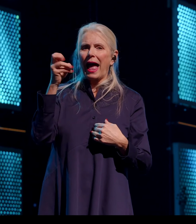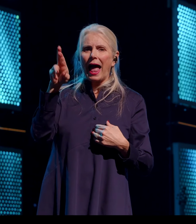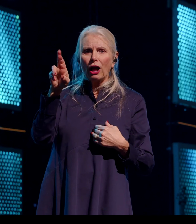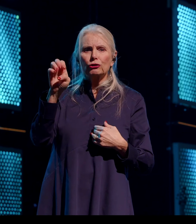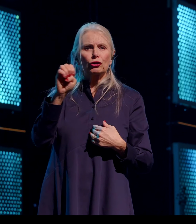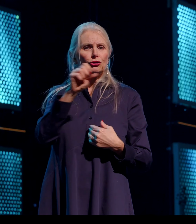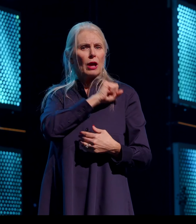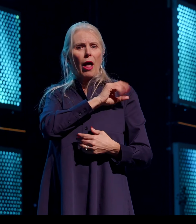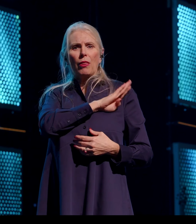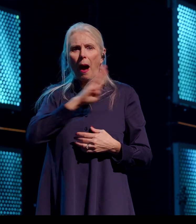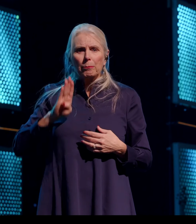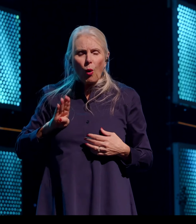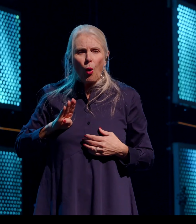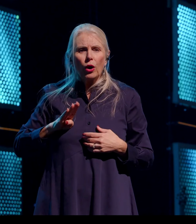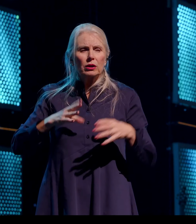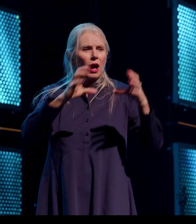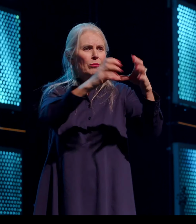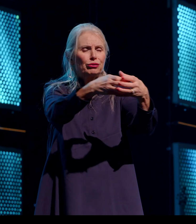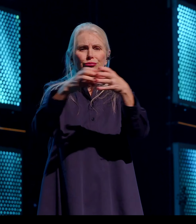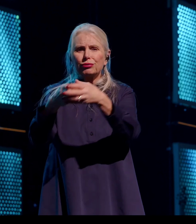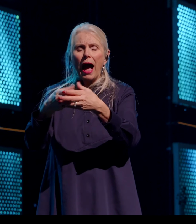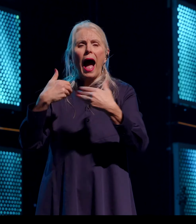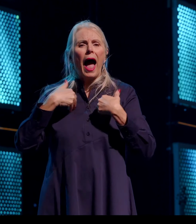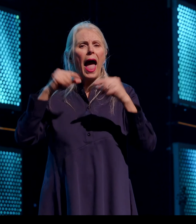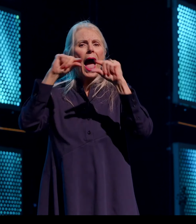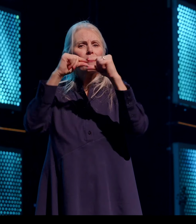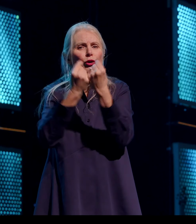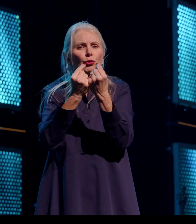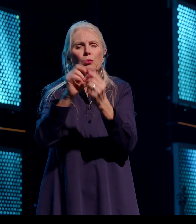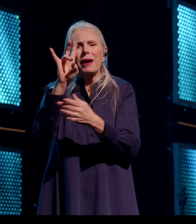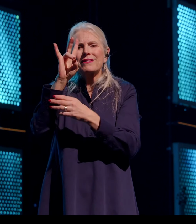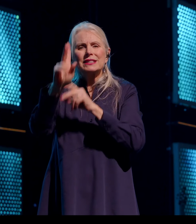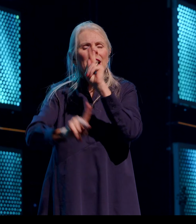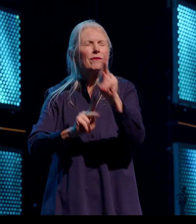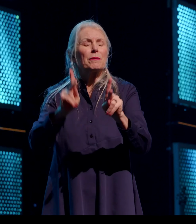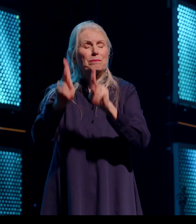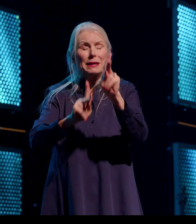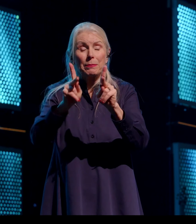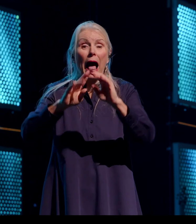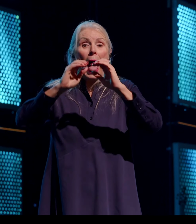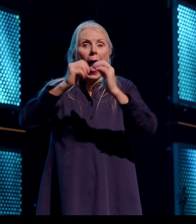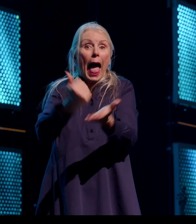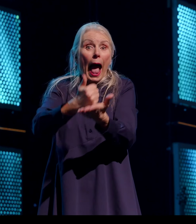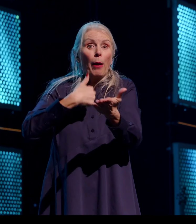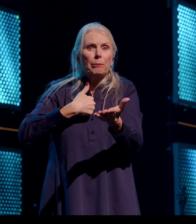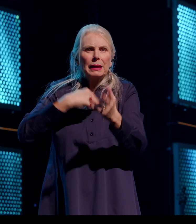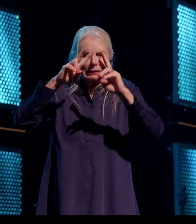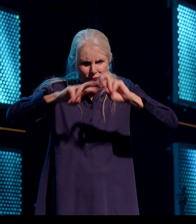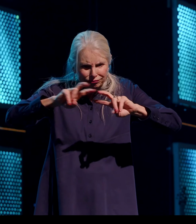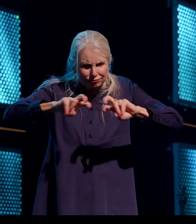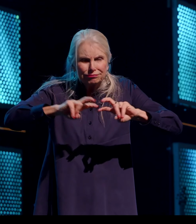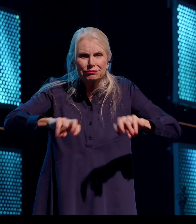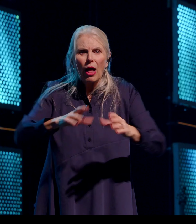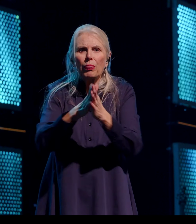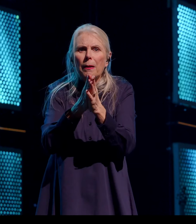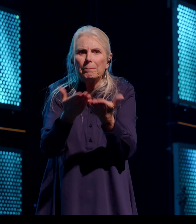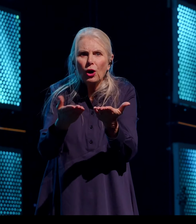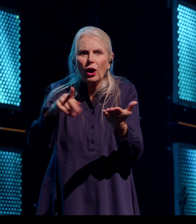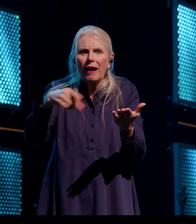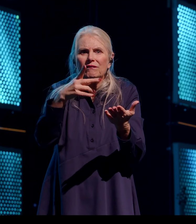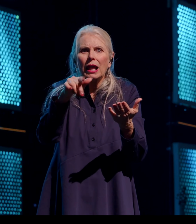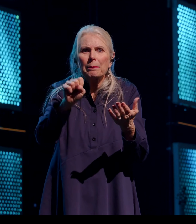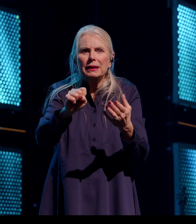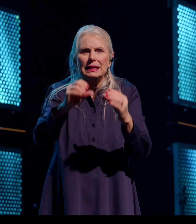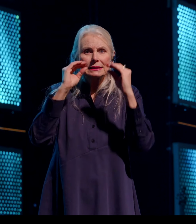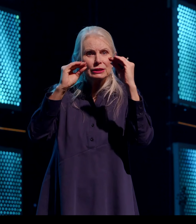And outlining the sermon, I had a group of 7 people helping break down Philippians. Why? Because I know the limitations of my giftings. And I know in a